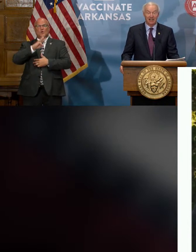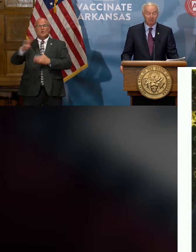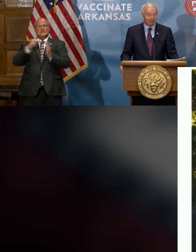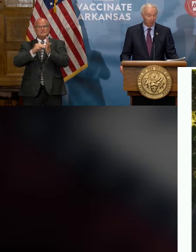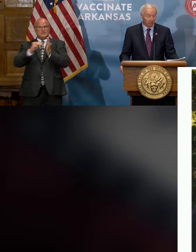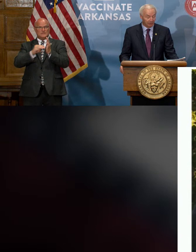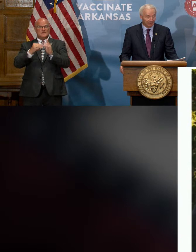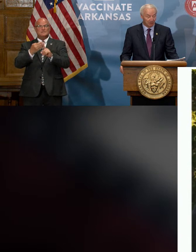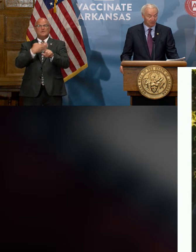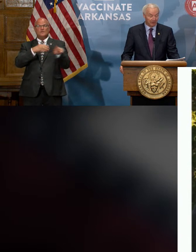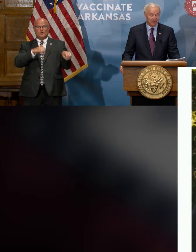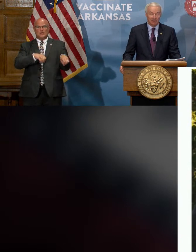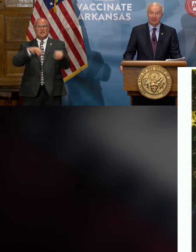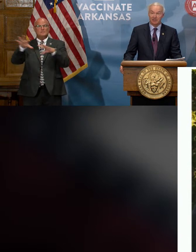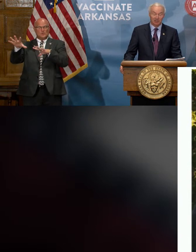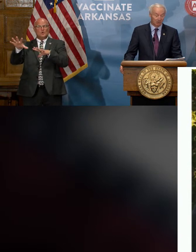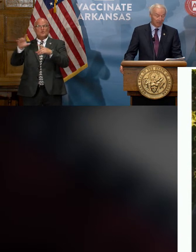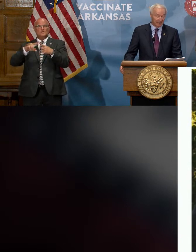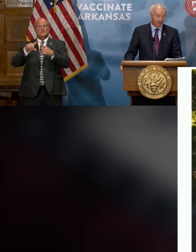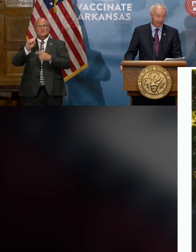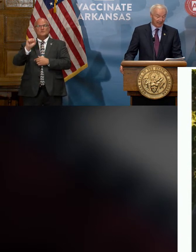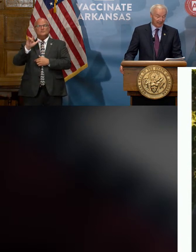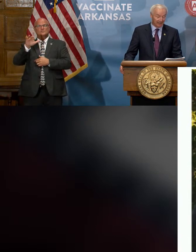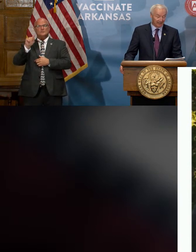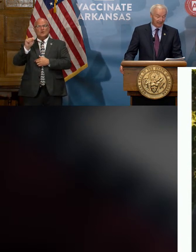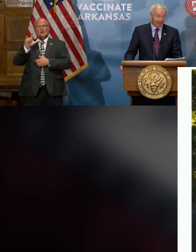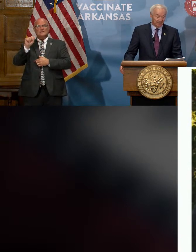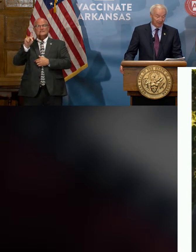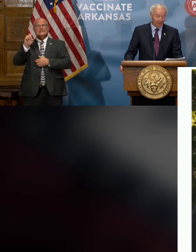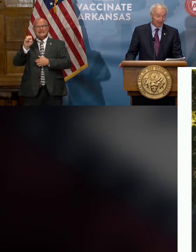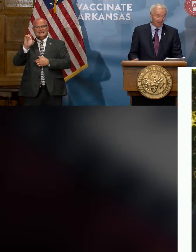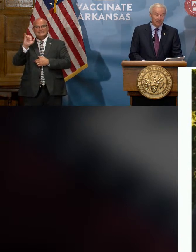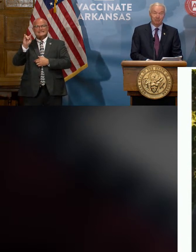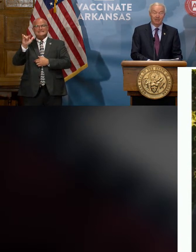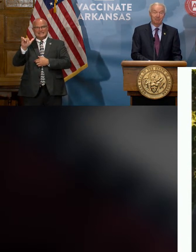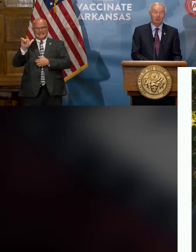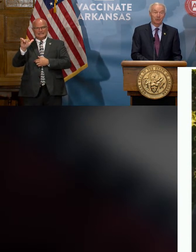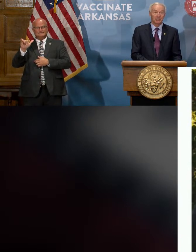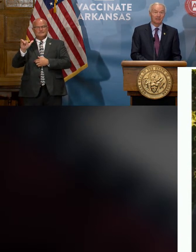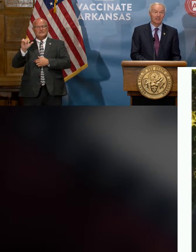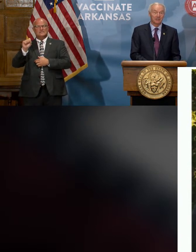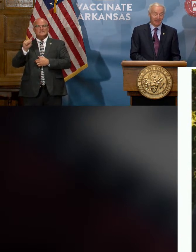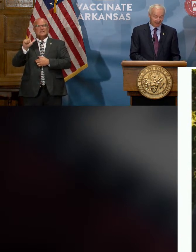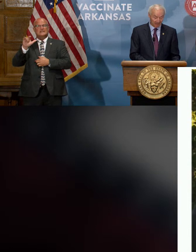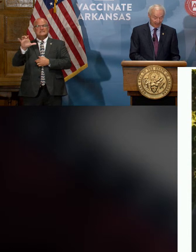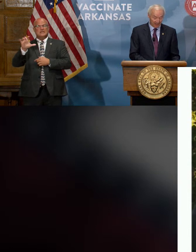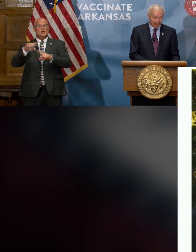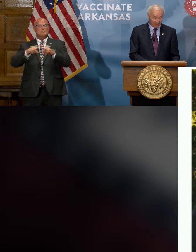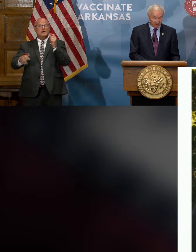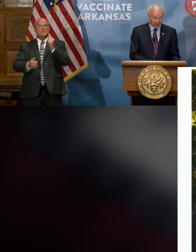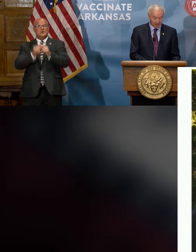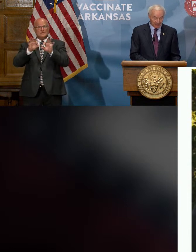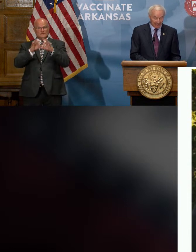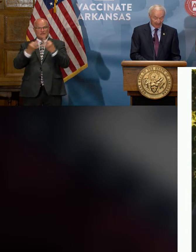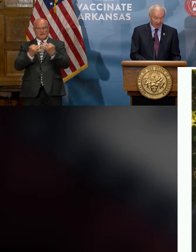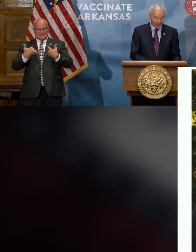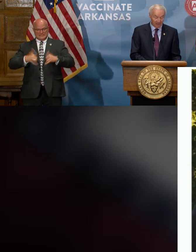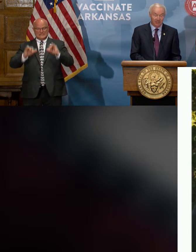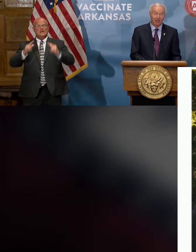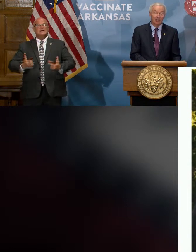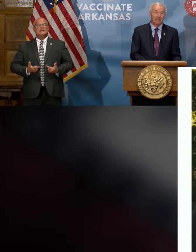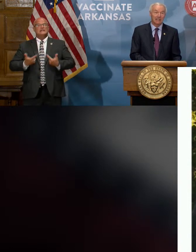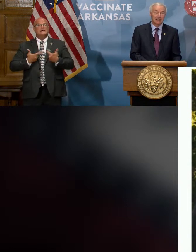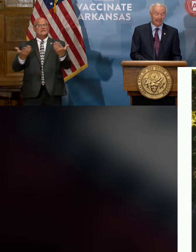period of time before moving most recently to Salt Lake City. But a large portion of his family continues to reside